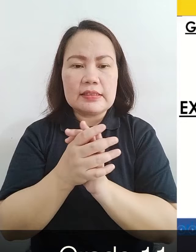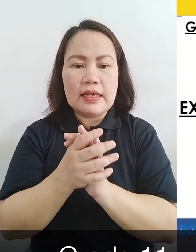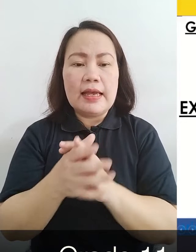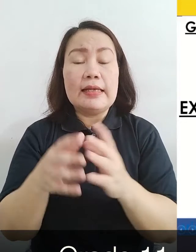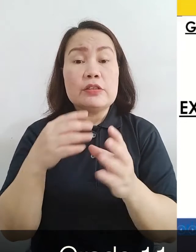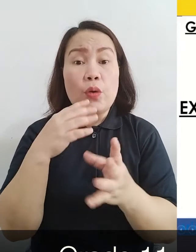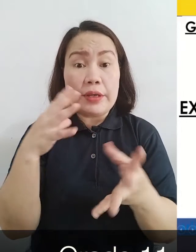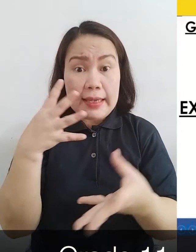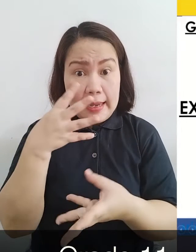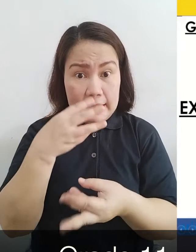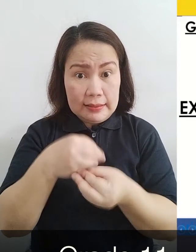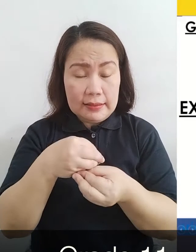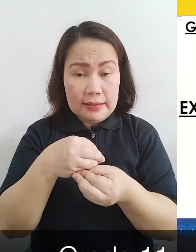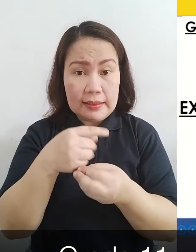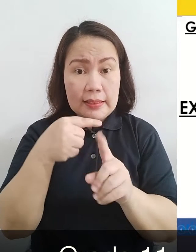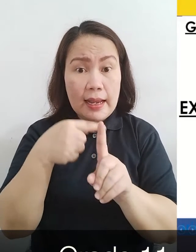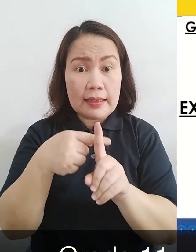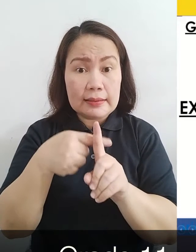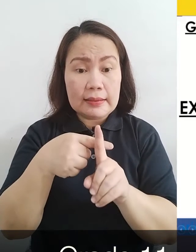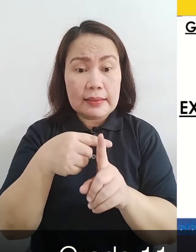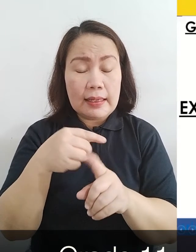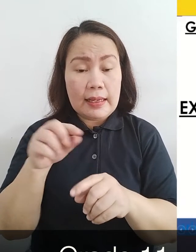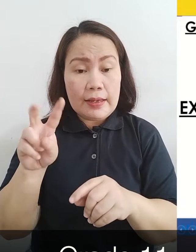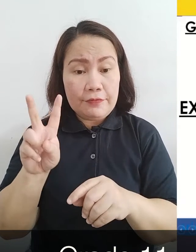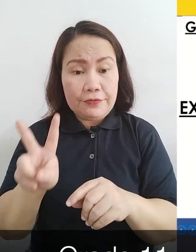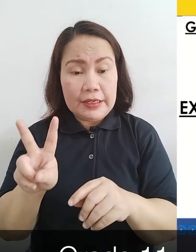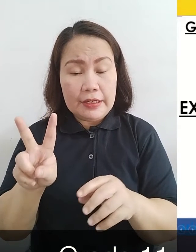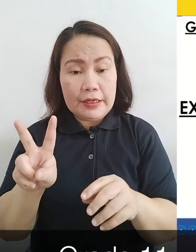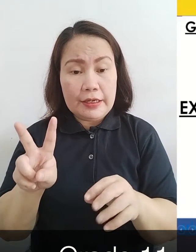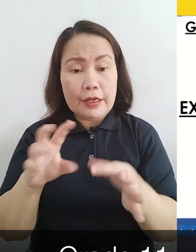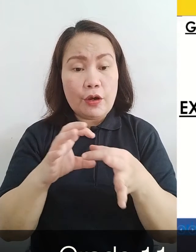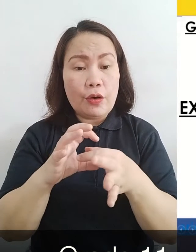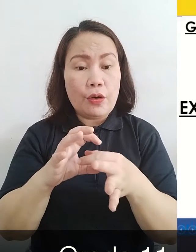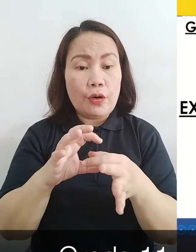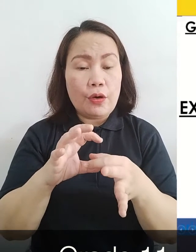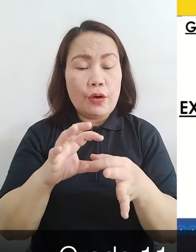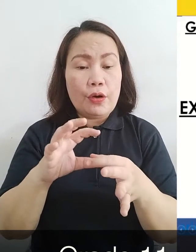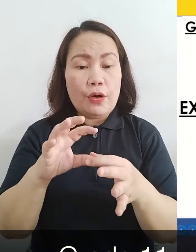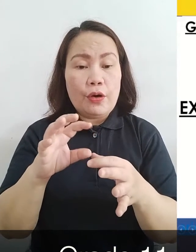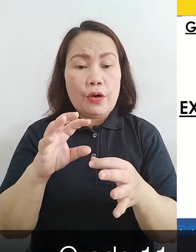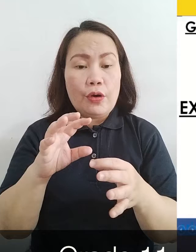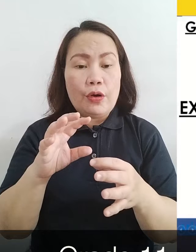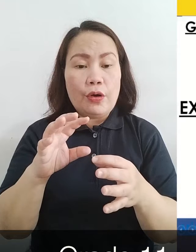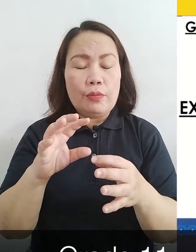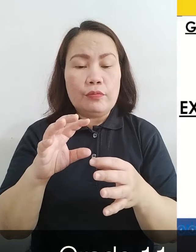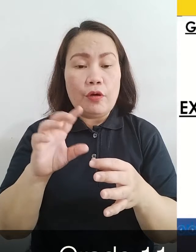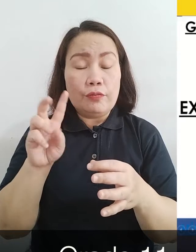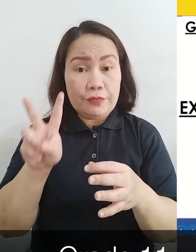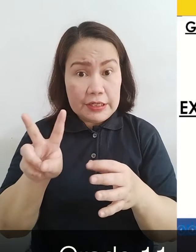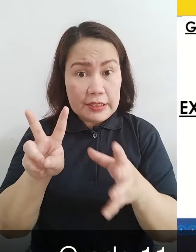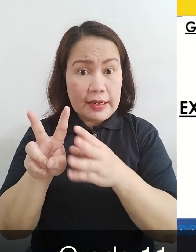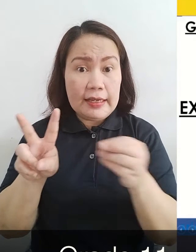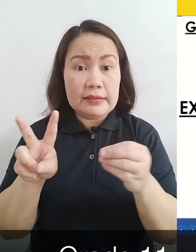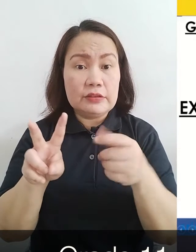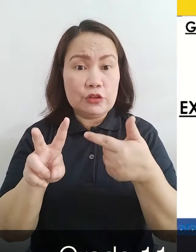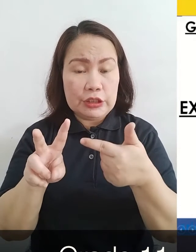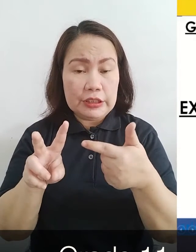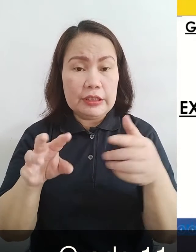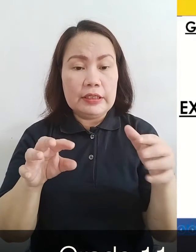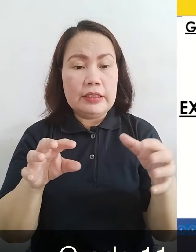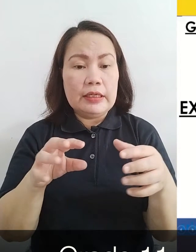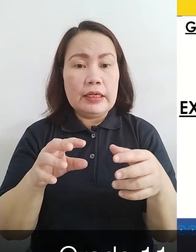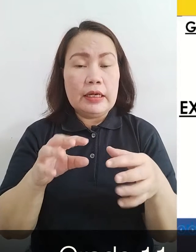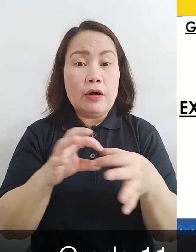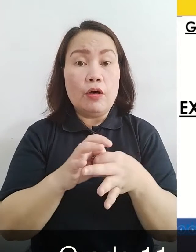ibig sabihin, i-add natin yung function ni v of x saka ni g of x. So, ano ba